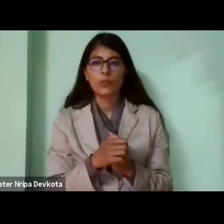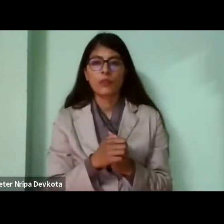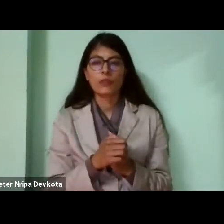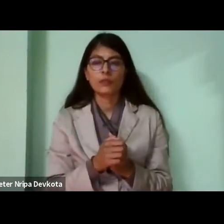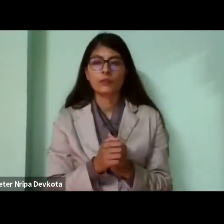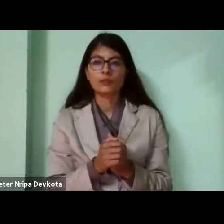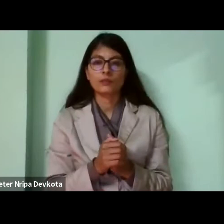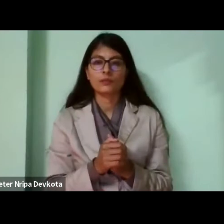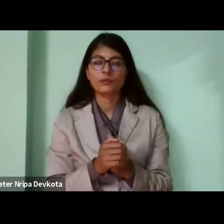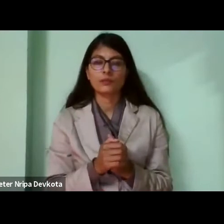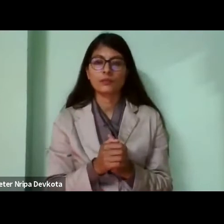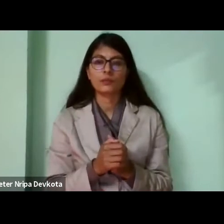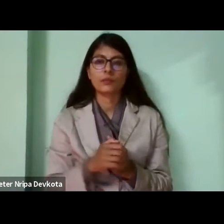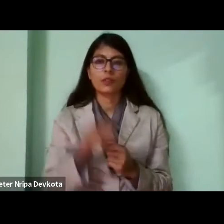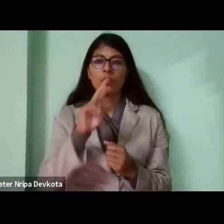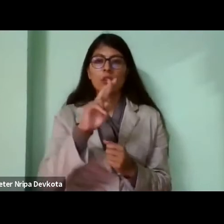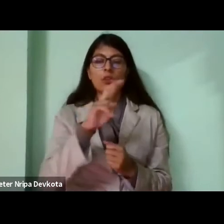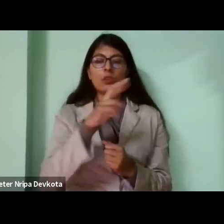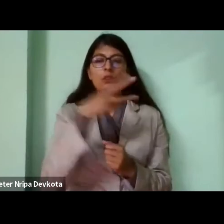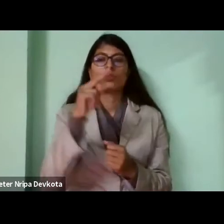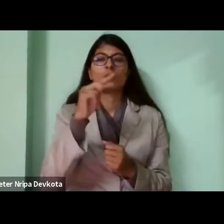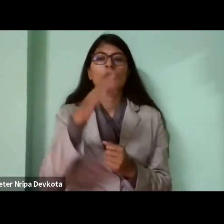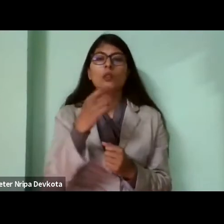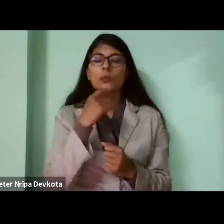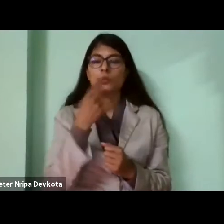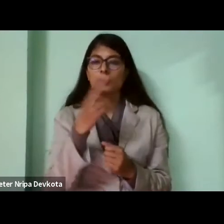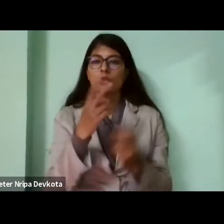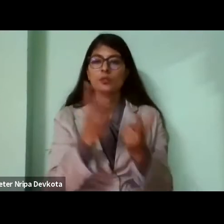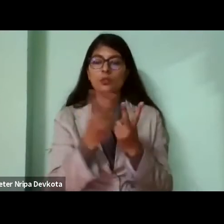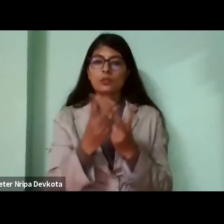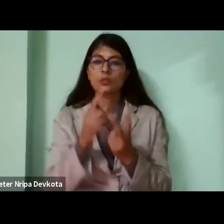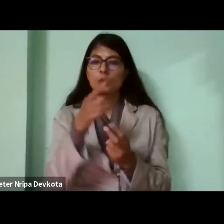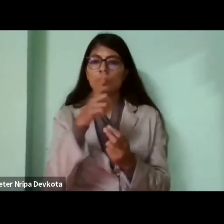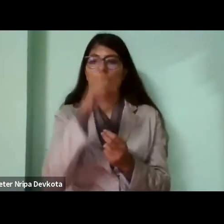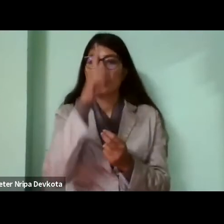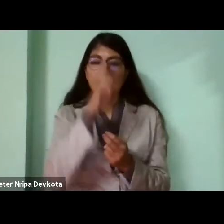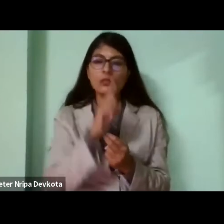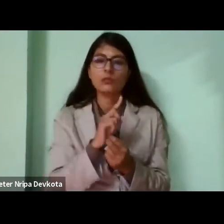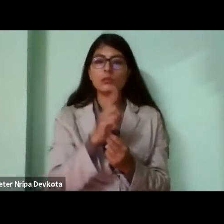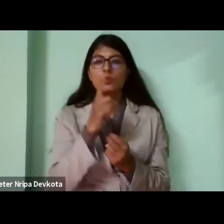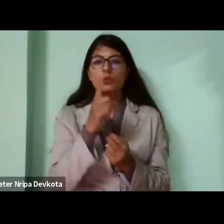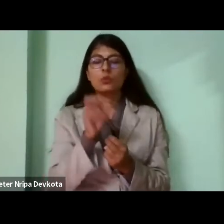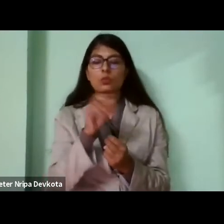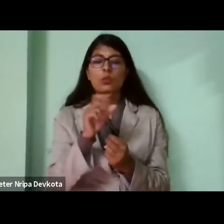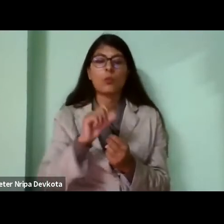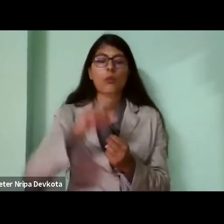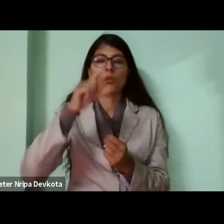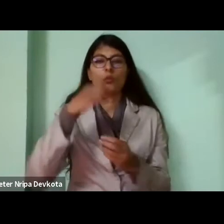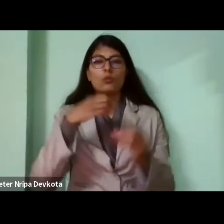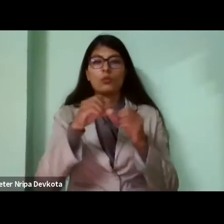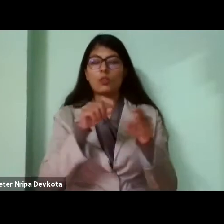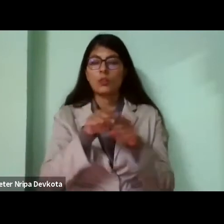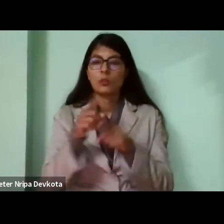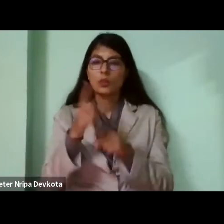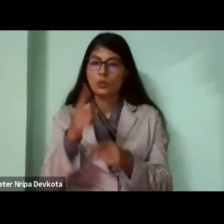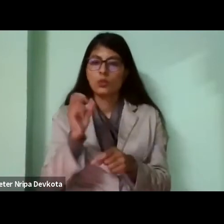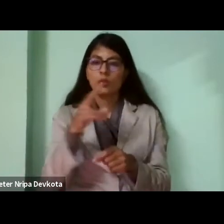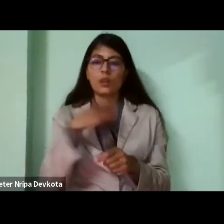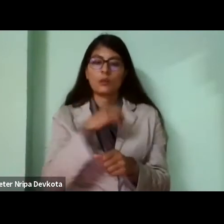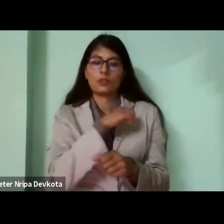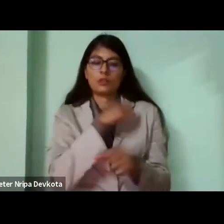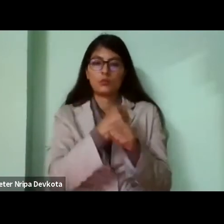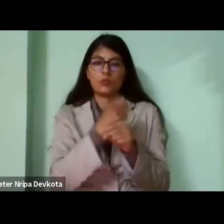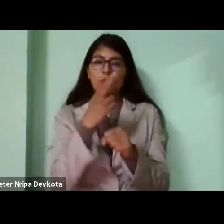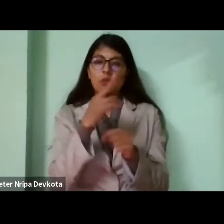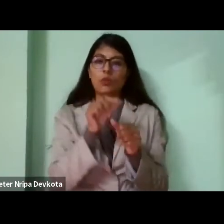This, as Ruth has said, yes, it is a long and a very expensive process, but as sex workers, we are still committed.